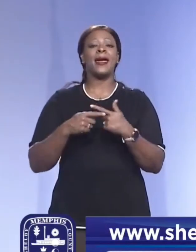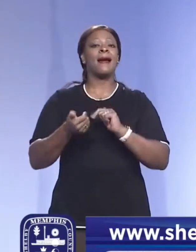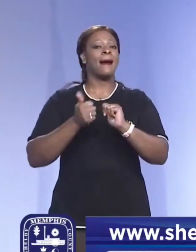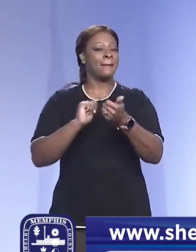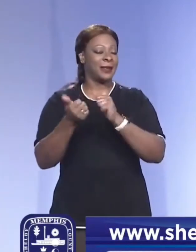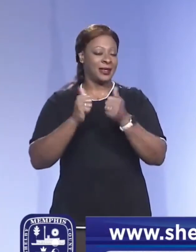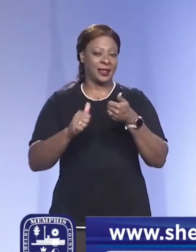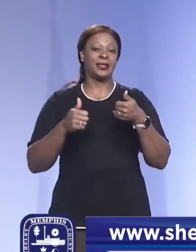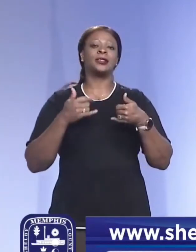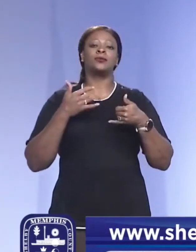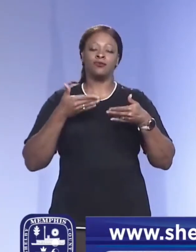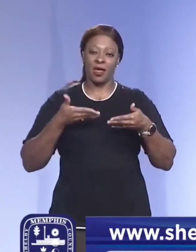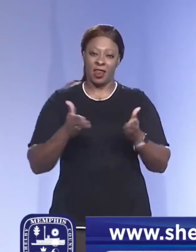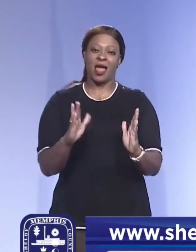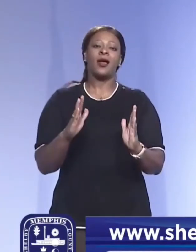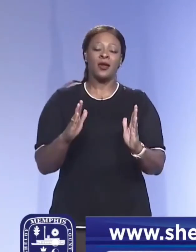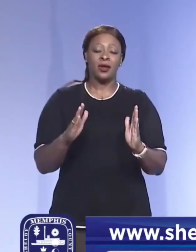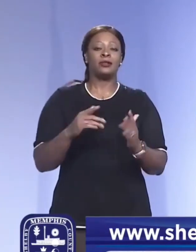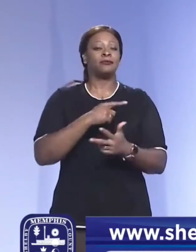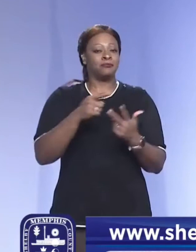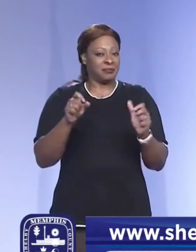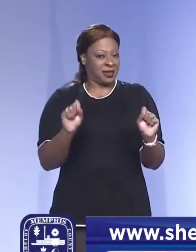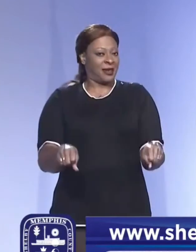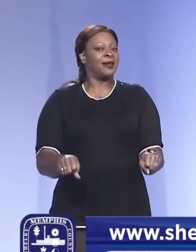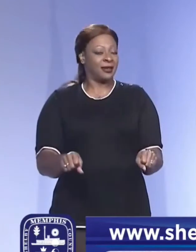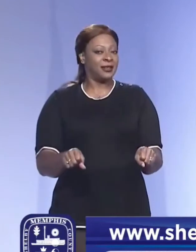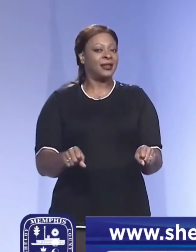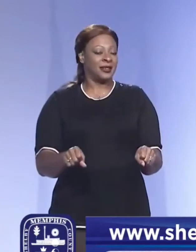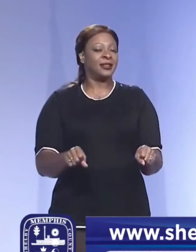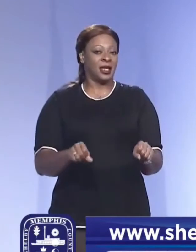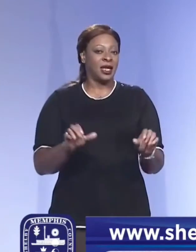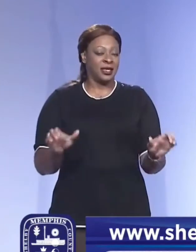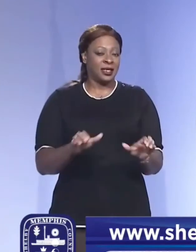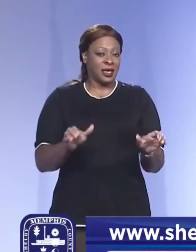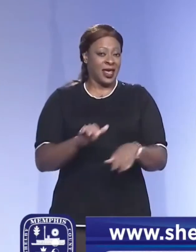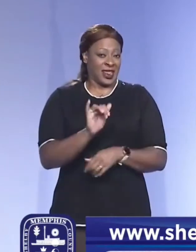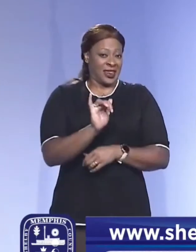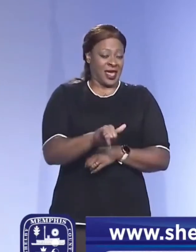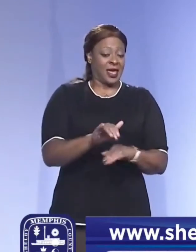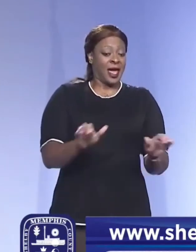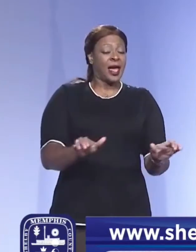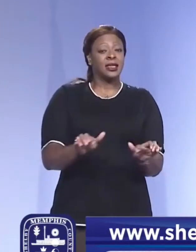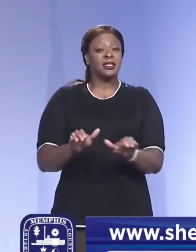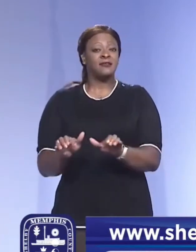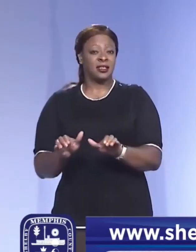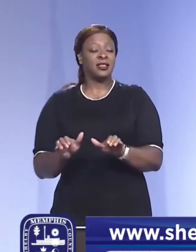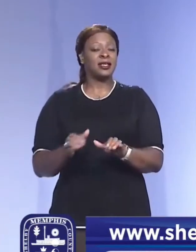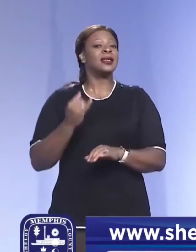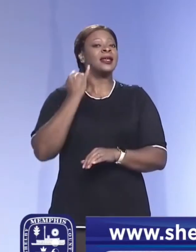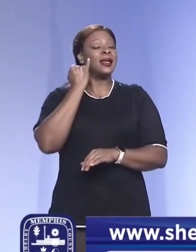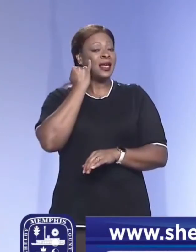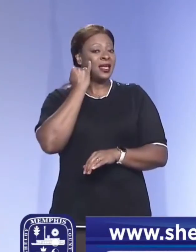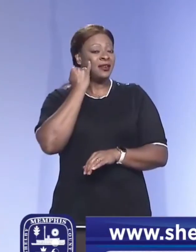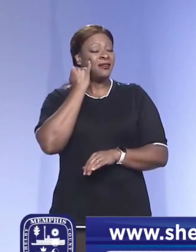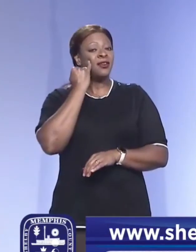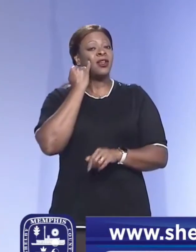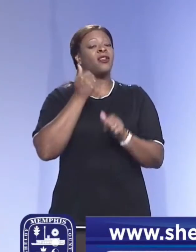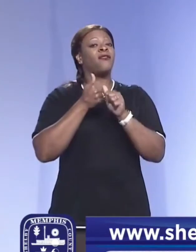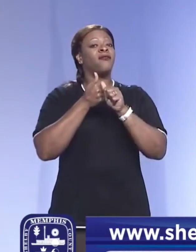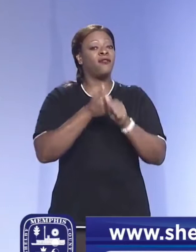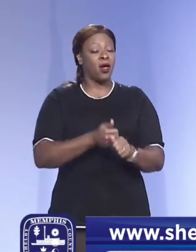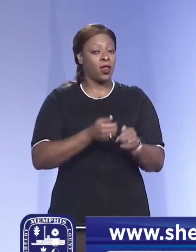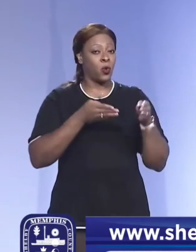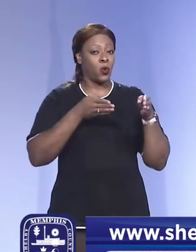competition. They can do this and can conduct these activities if they do so in a manner that